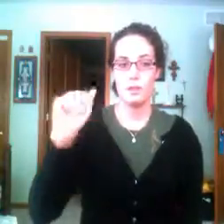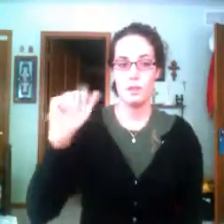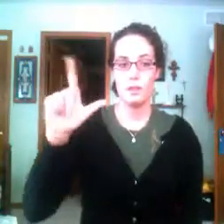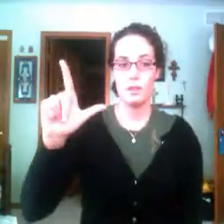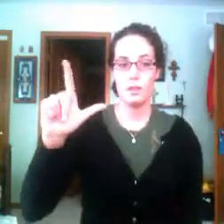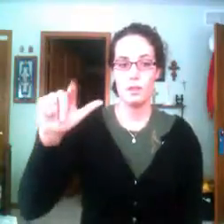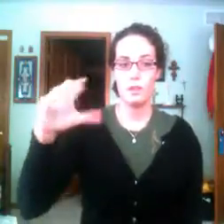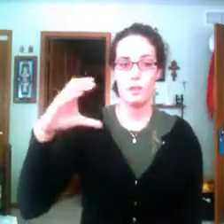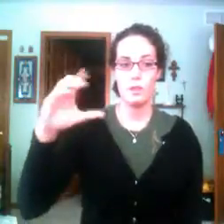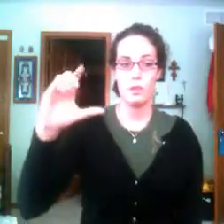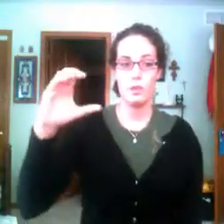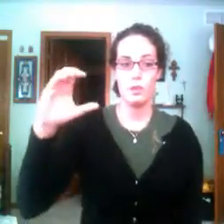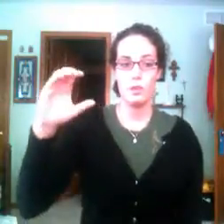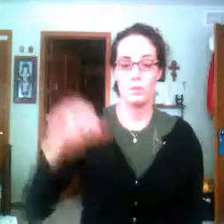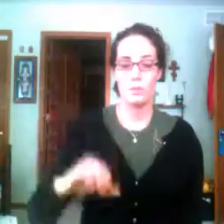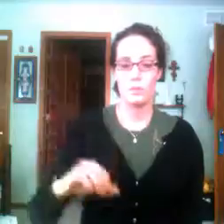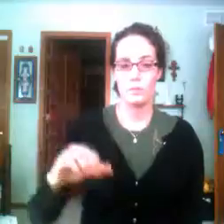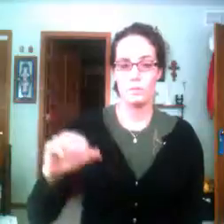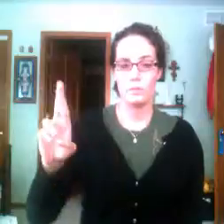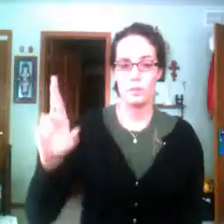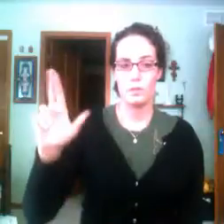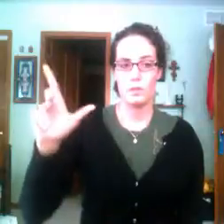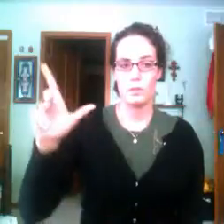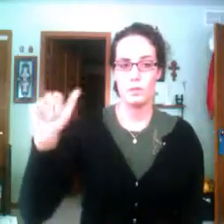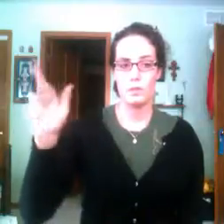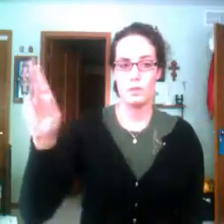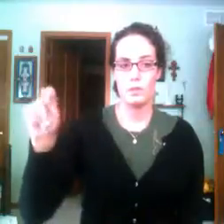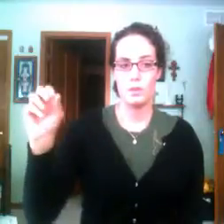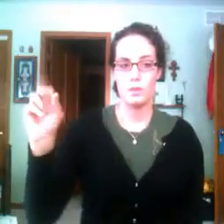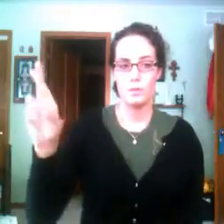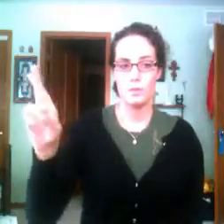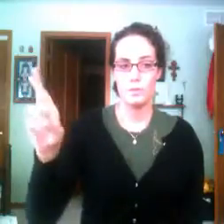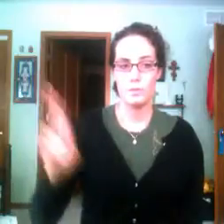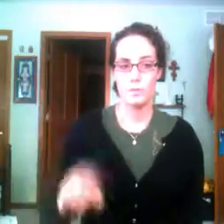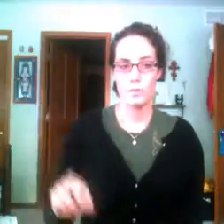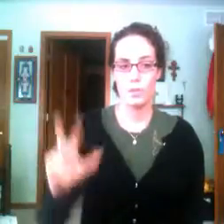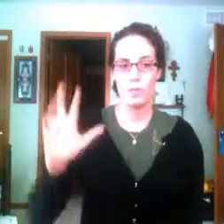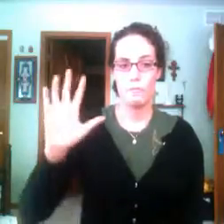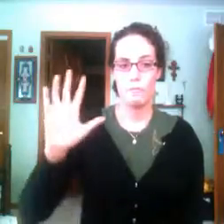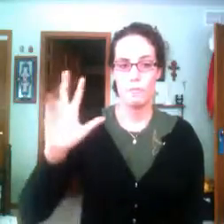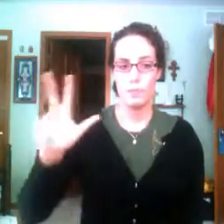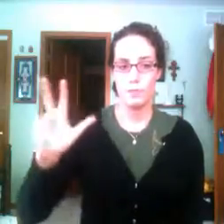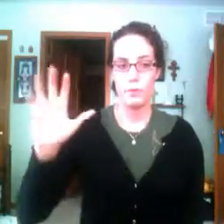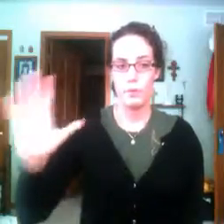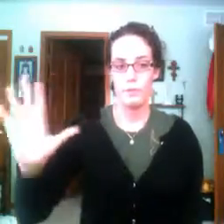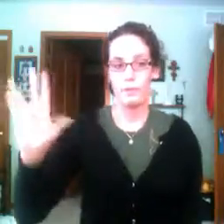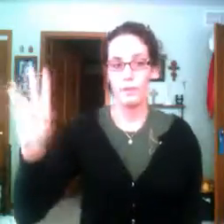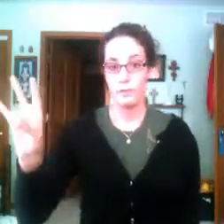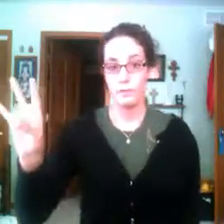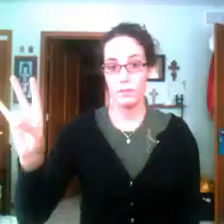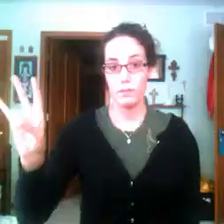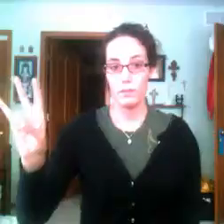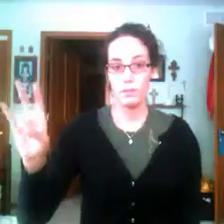a bar over 1, 2. This can be represented by 3, 5, 7, and a bar over the 3 numbers. And that just